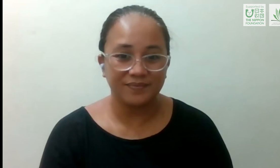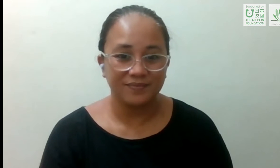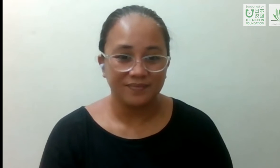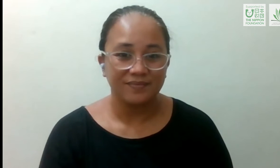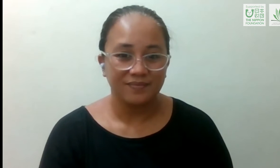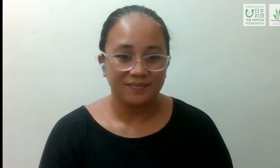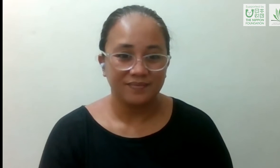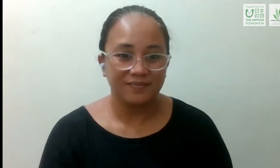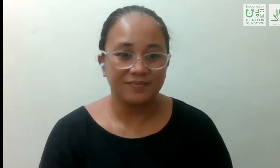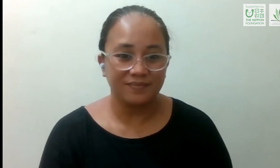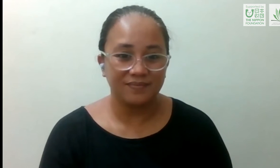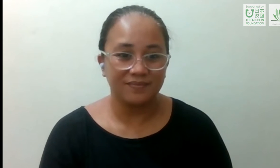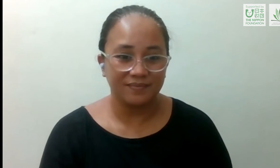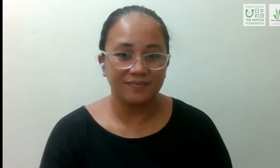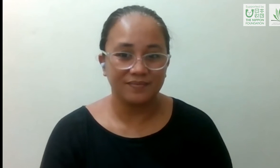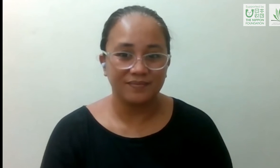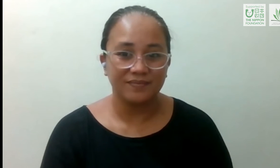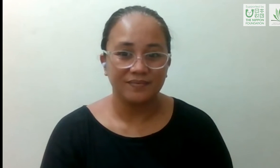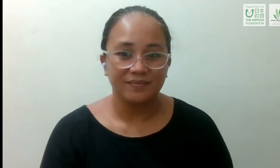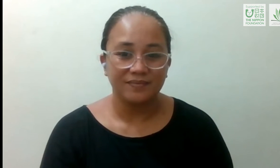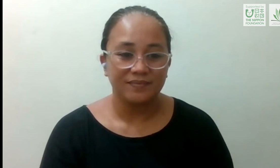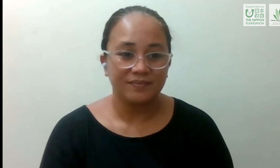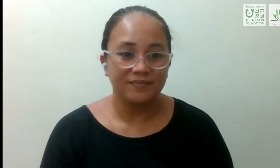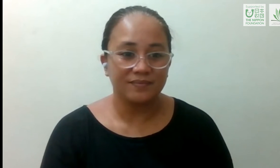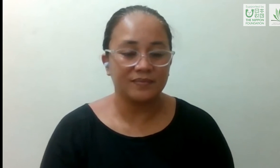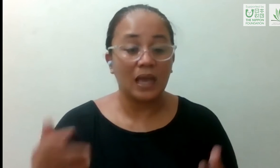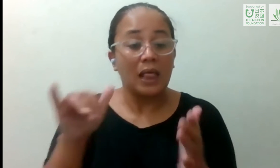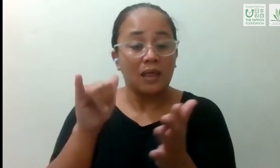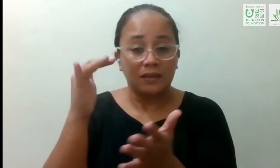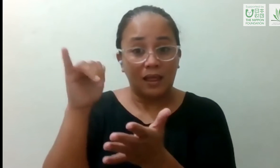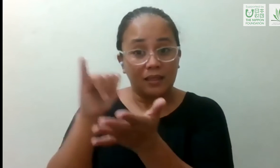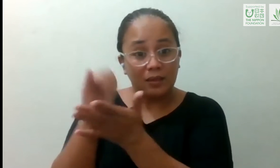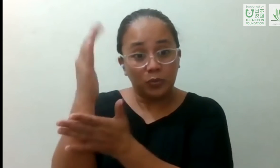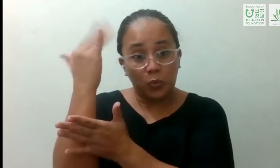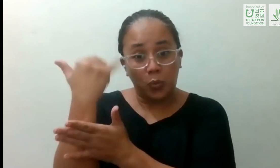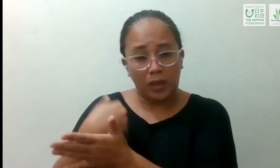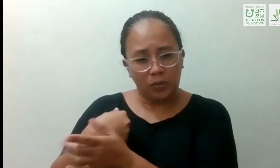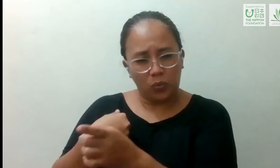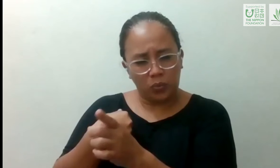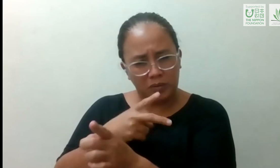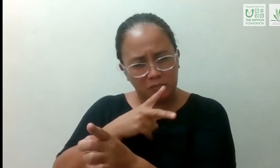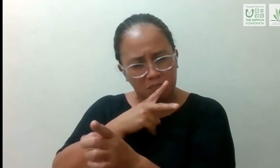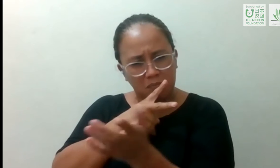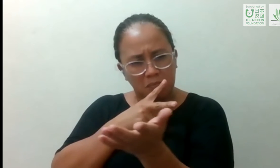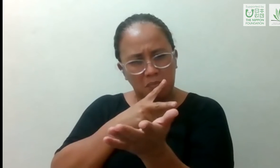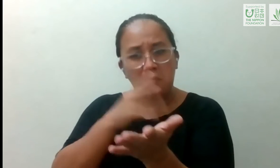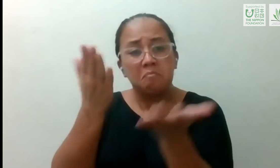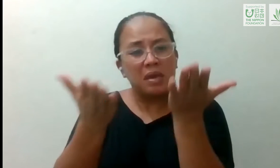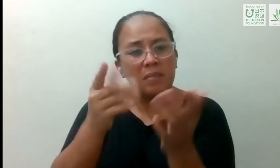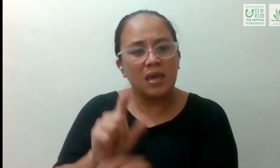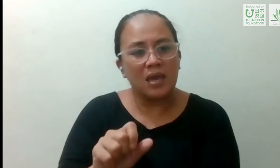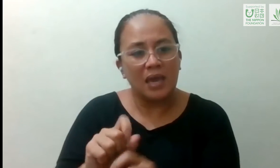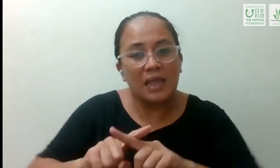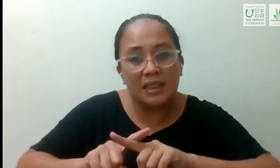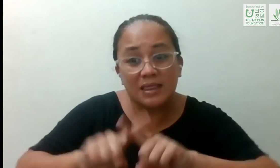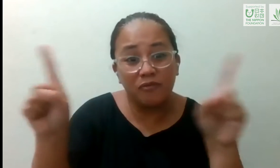convey left is bigger than right. Okay. So that's why we suspected that it might be different.